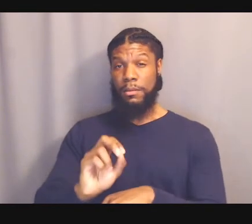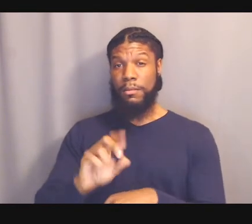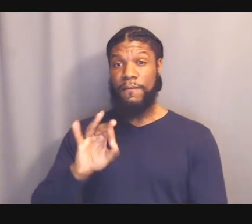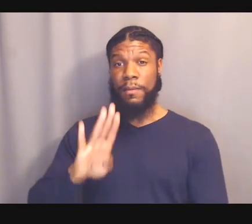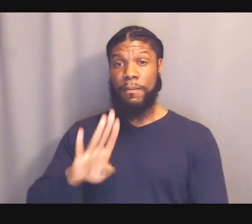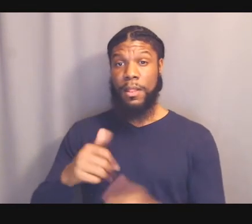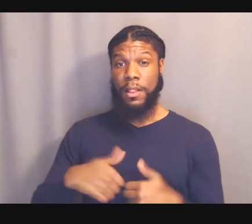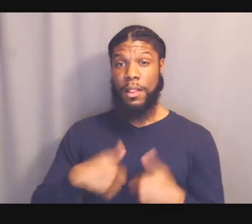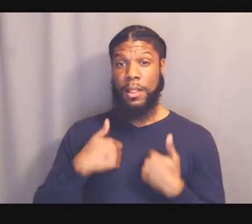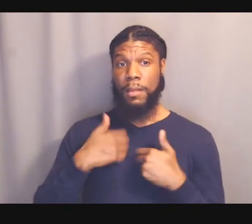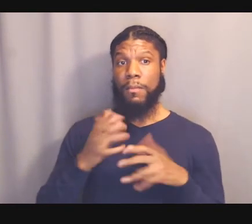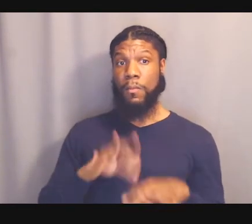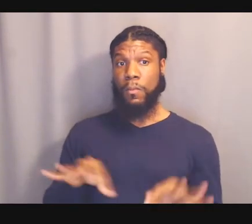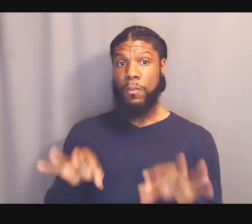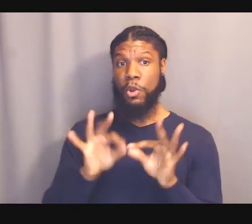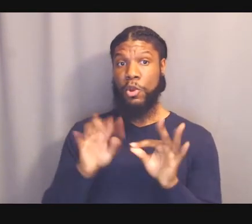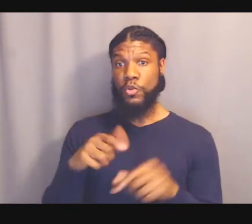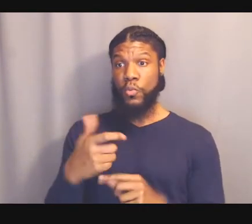it.